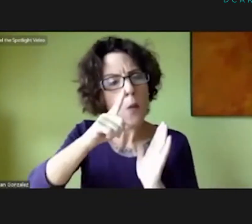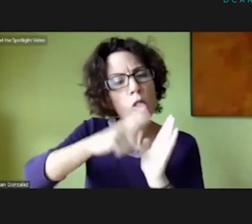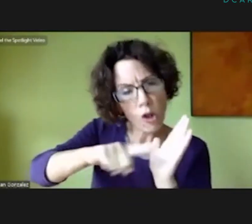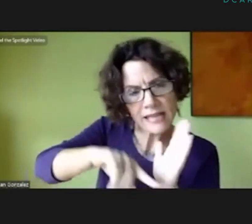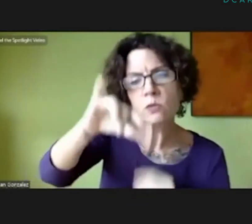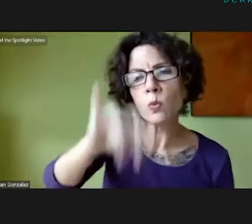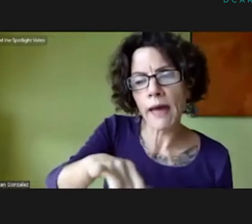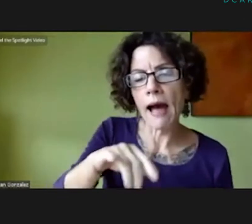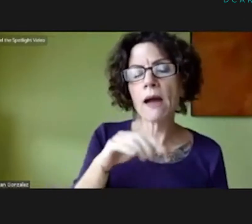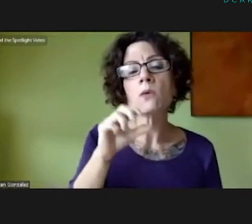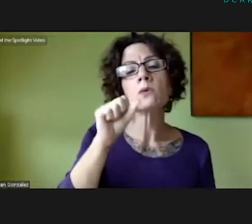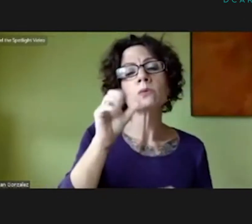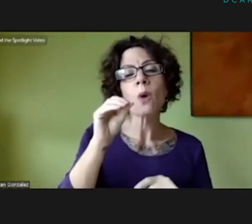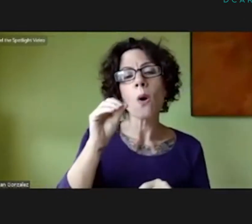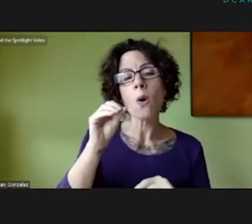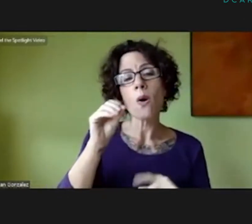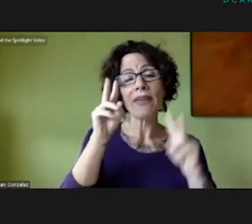duress, and they will investigate that.